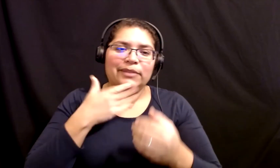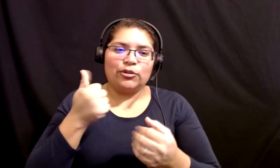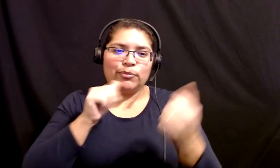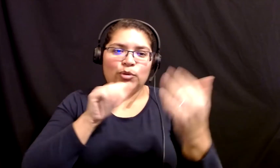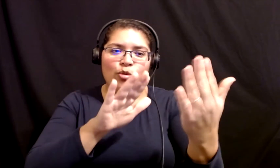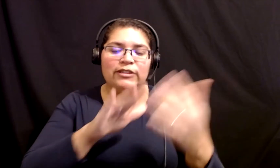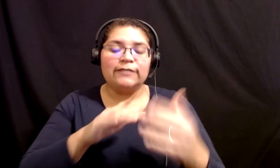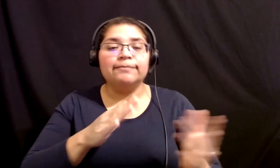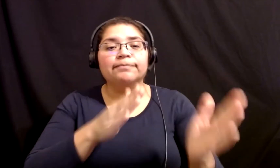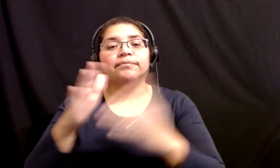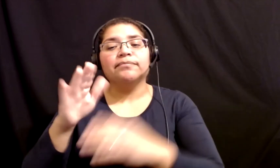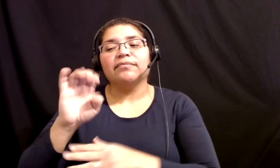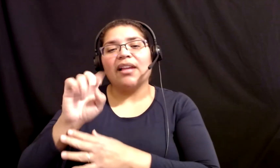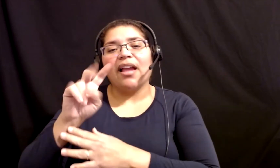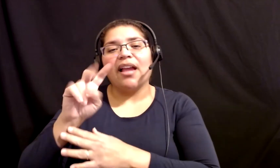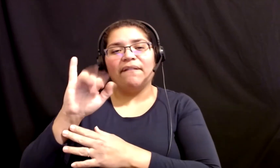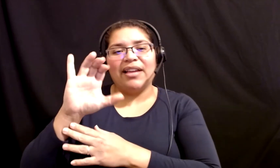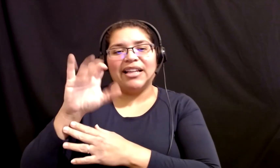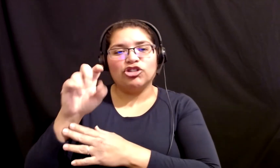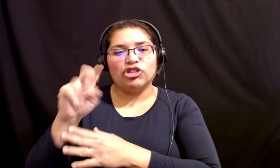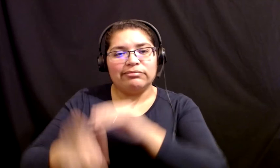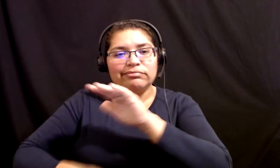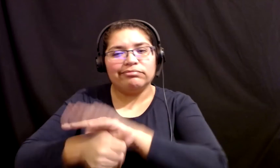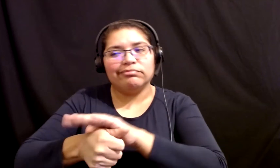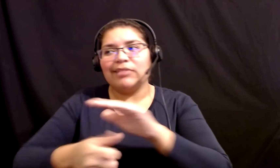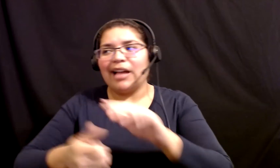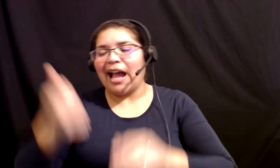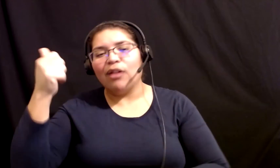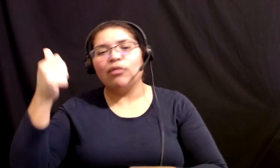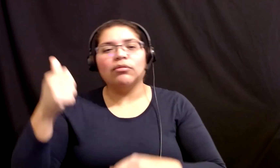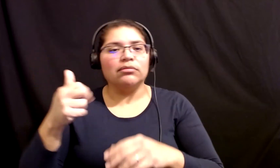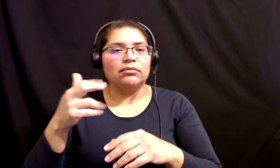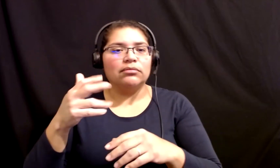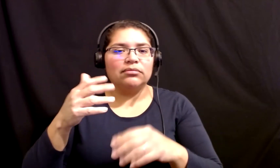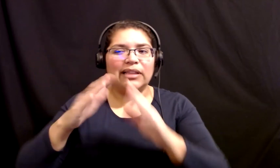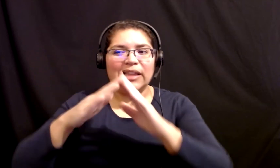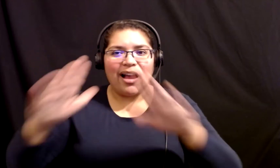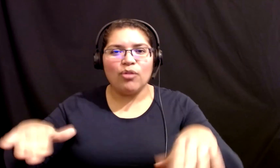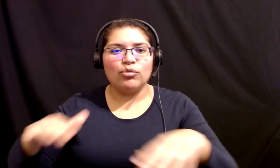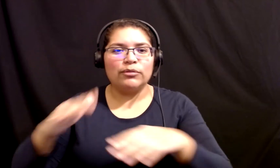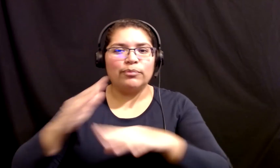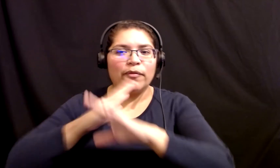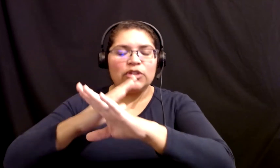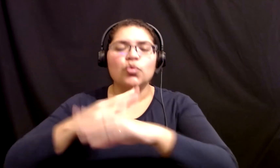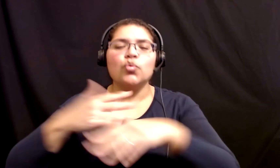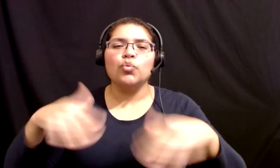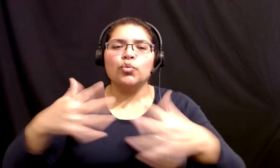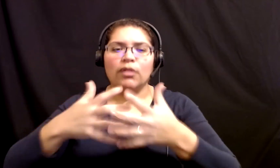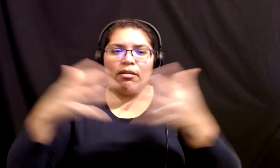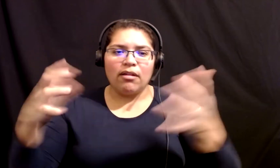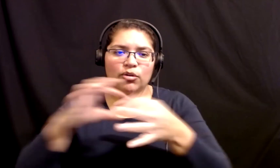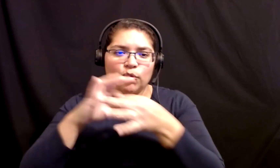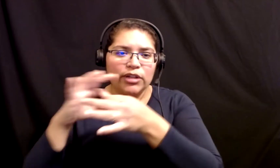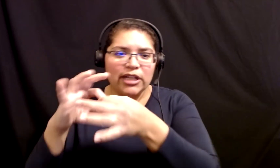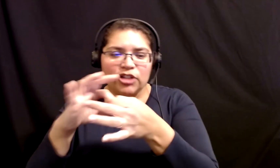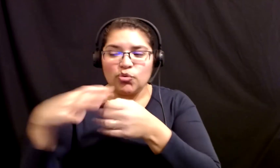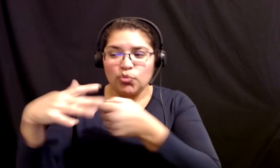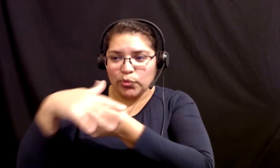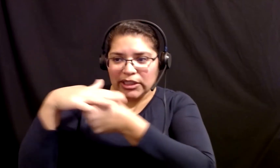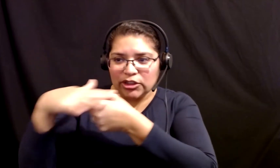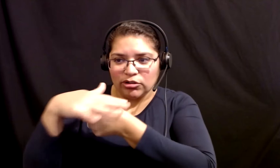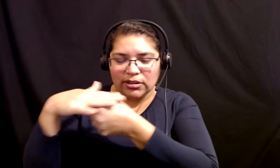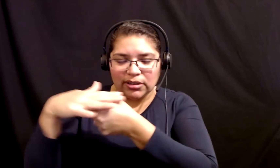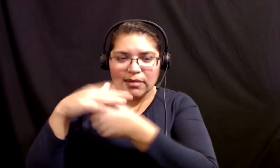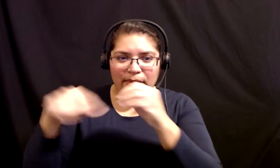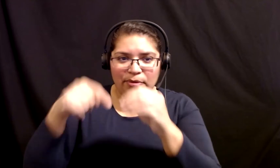The eviction prevention, there's been a lot of coordination regionally around this.